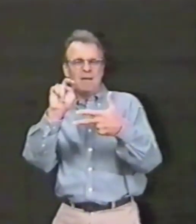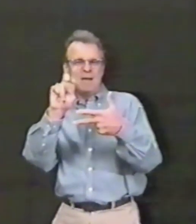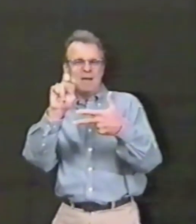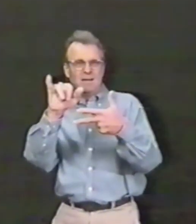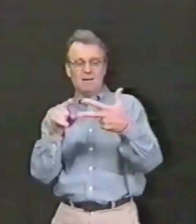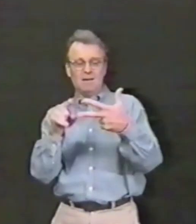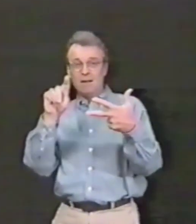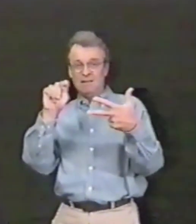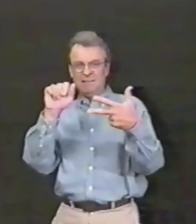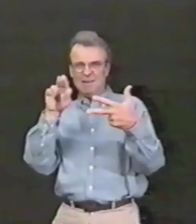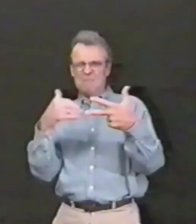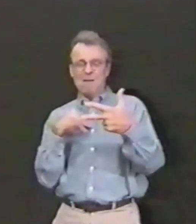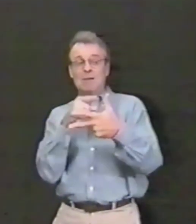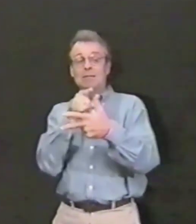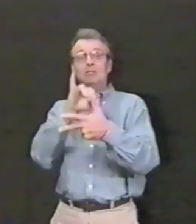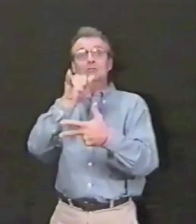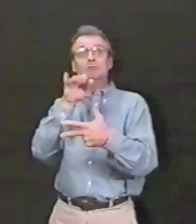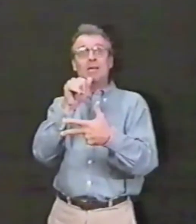Jessie,